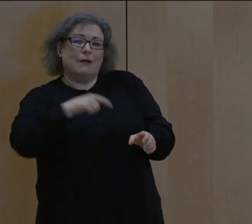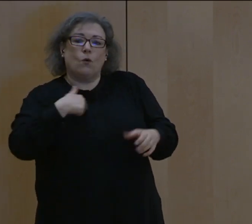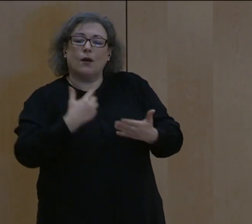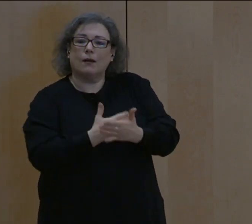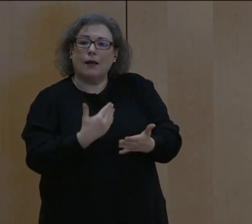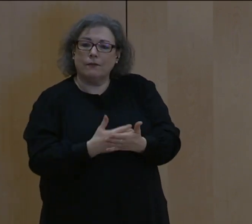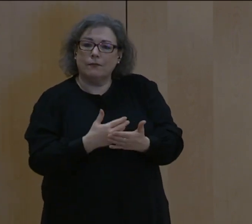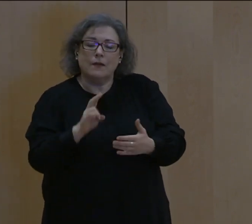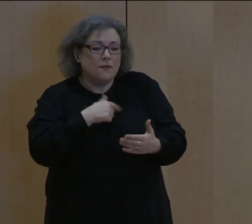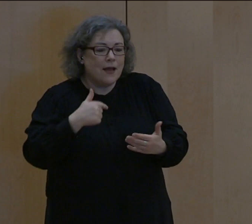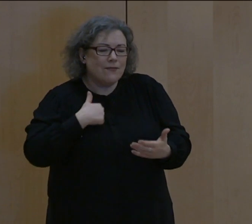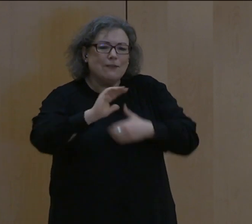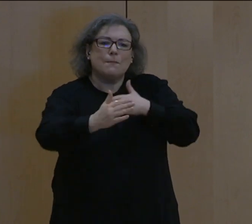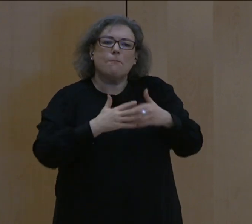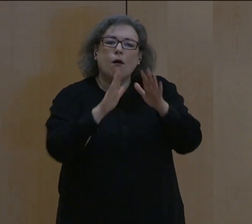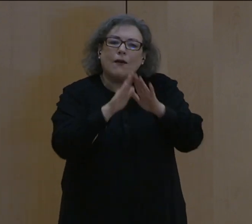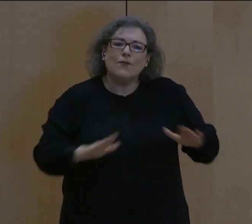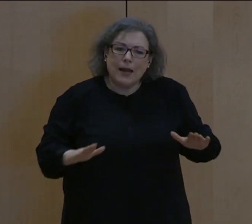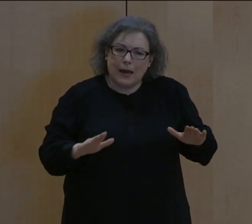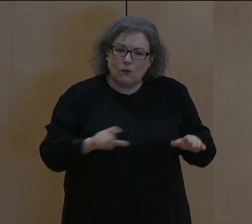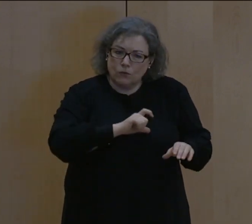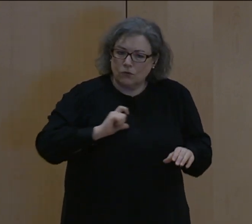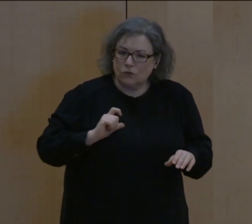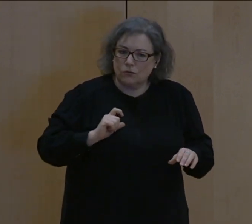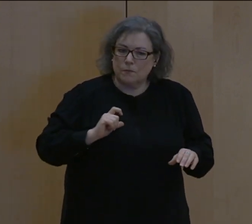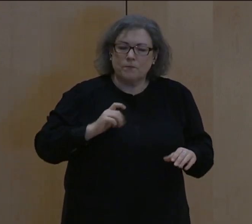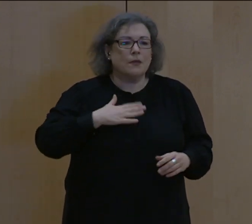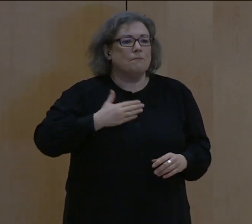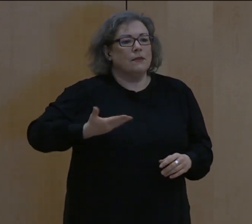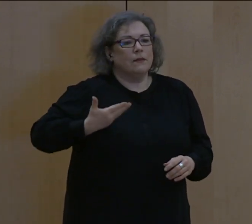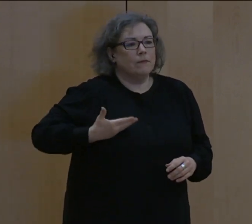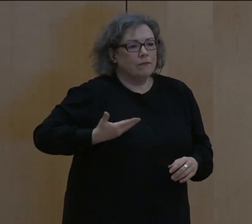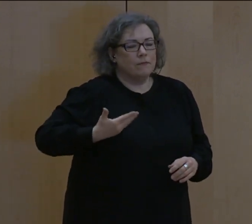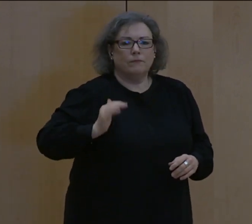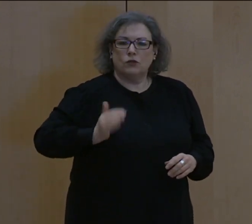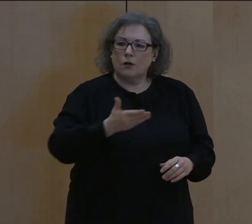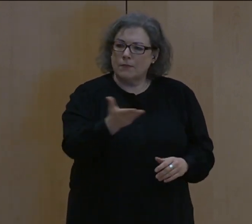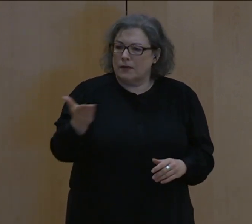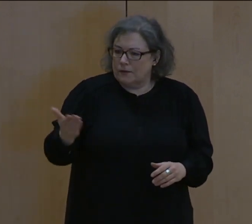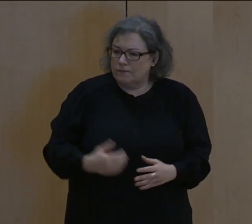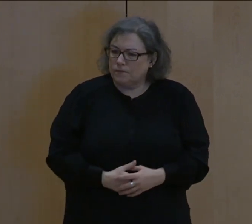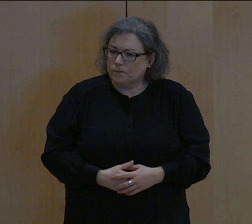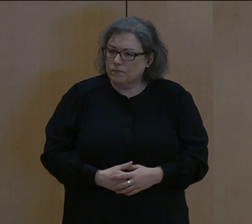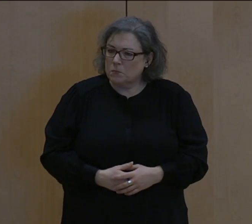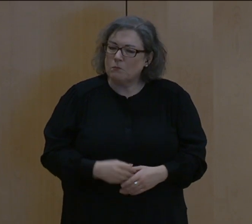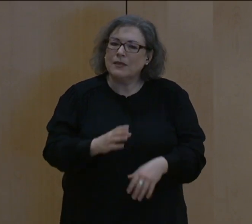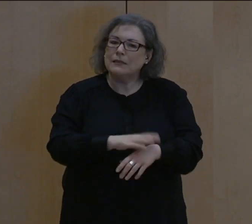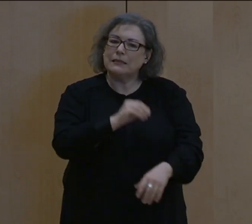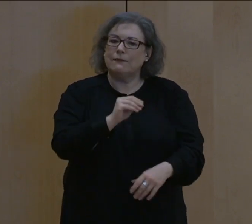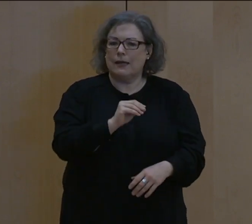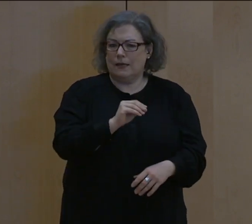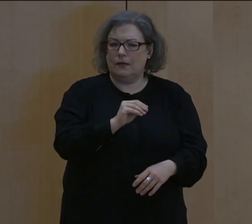country. Ladies and gentlemen, the Swedish nation was one of the first